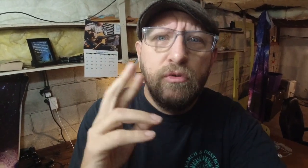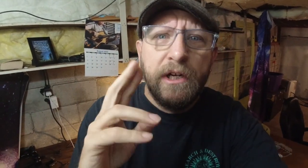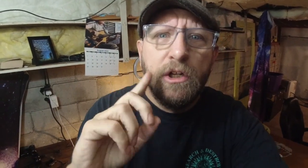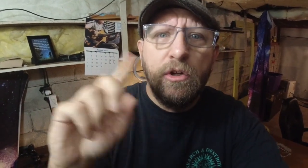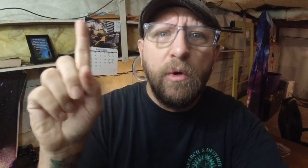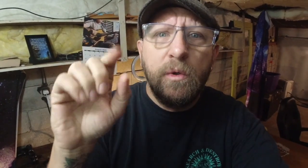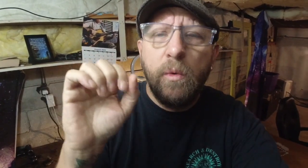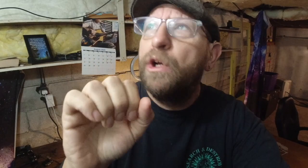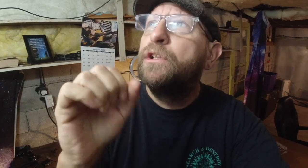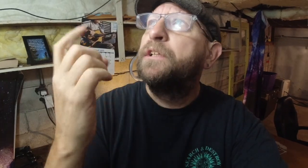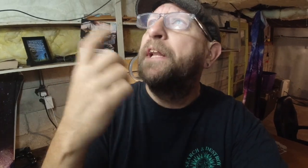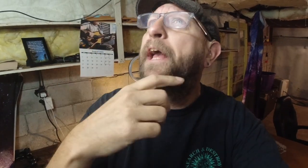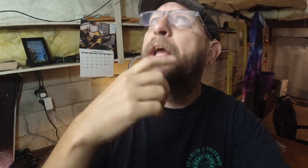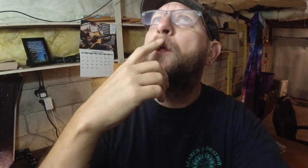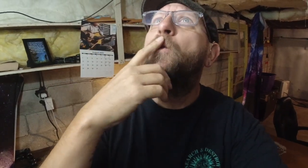I'm gonna go to work today.